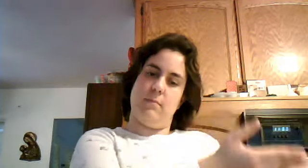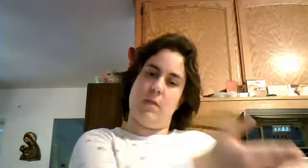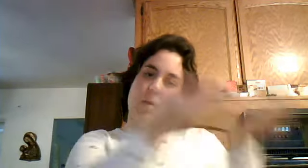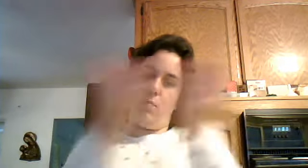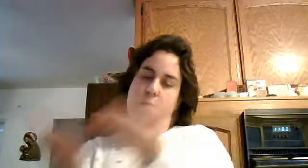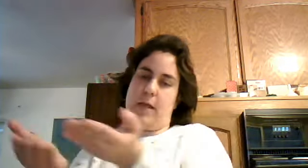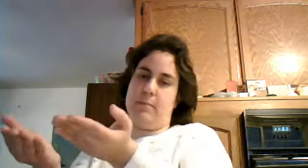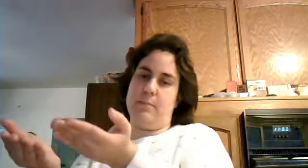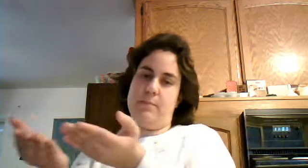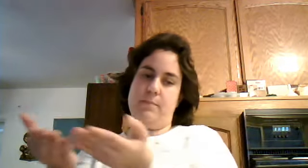Bring.